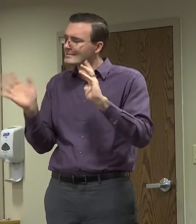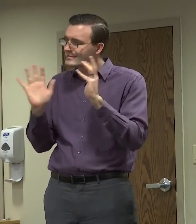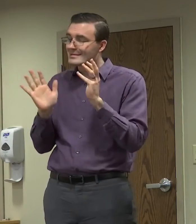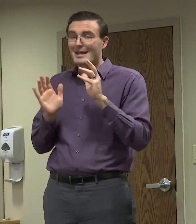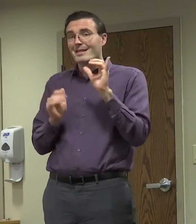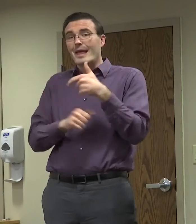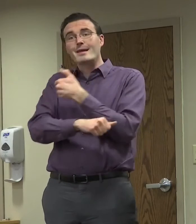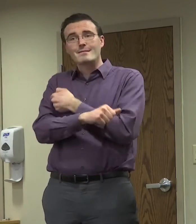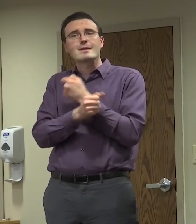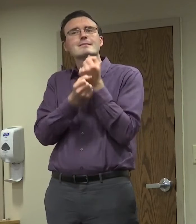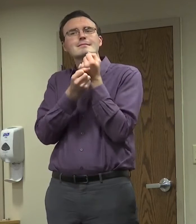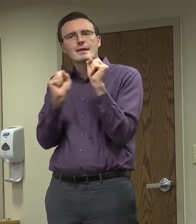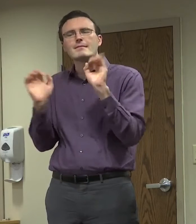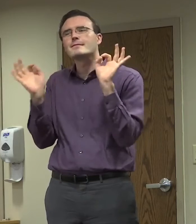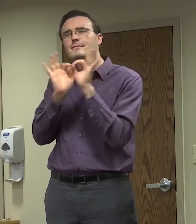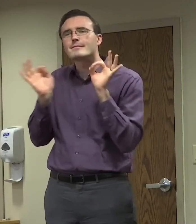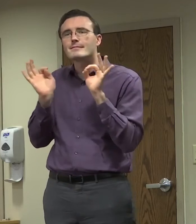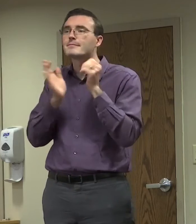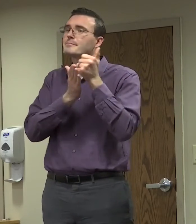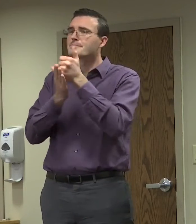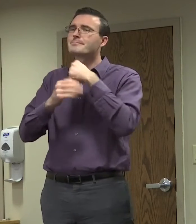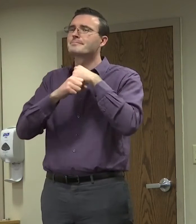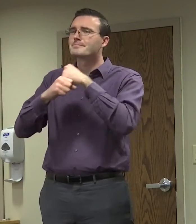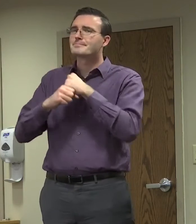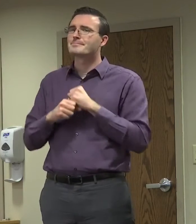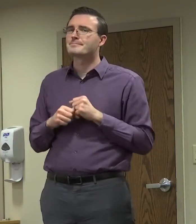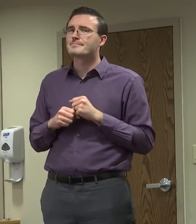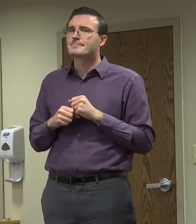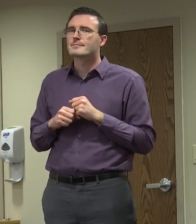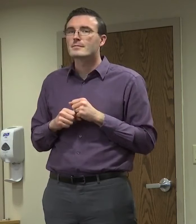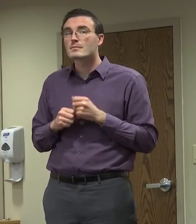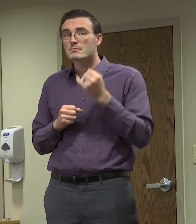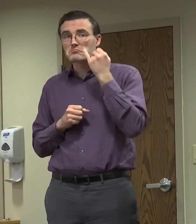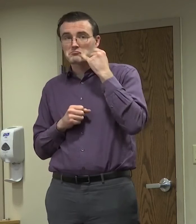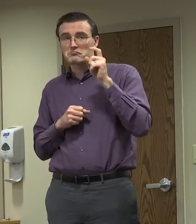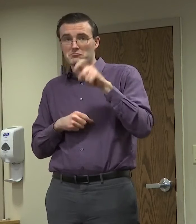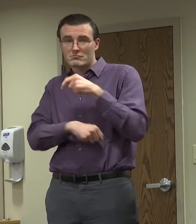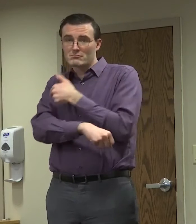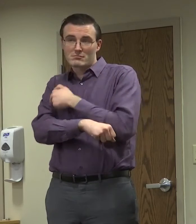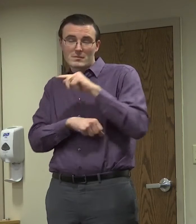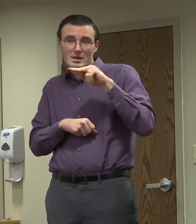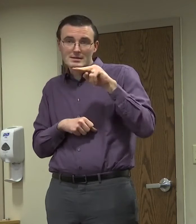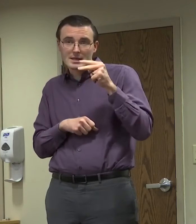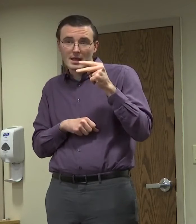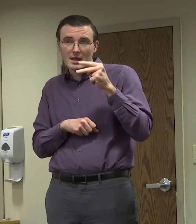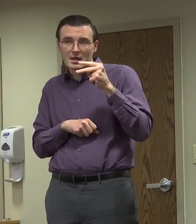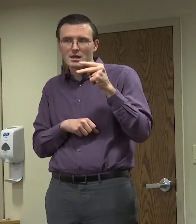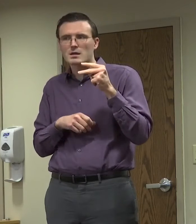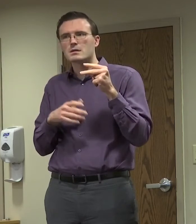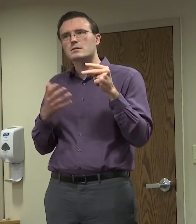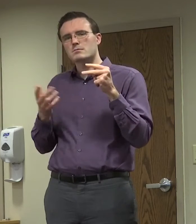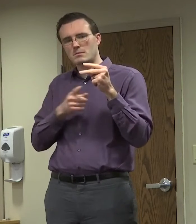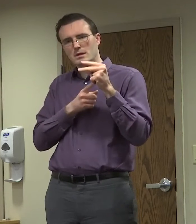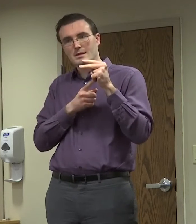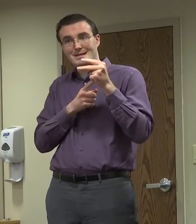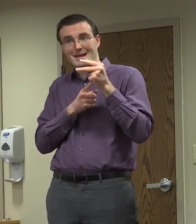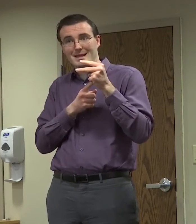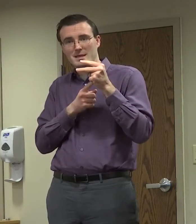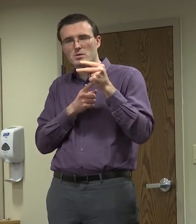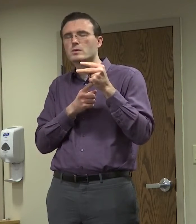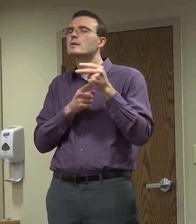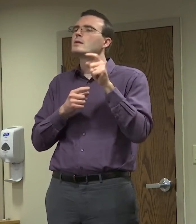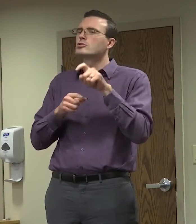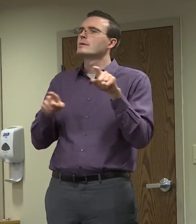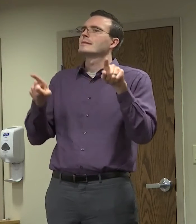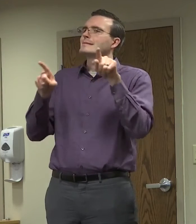protect you as promptly as possible. And if you need a second dose based on the type you received, you should be receiving your second dose from the